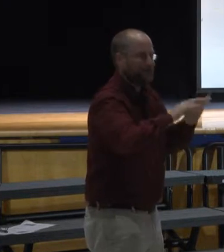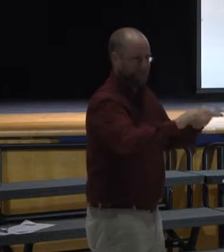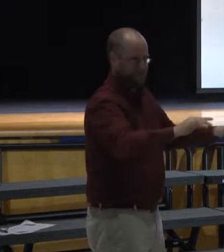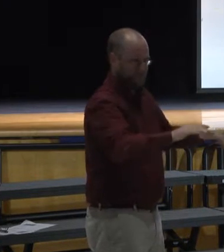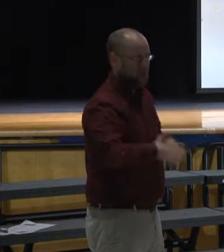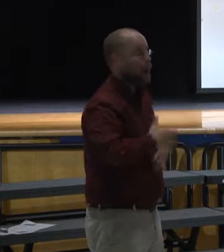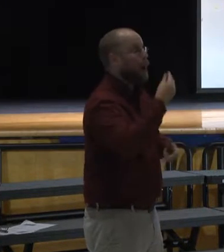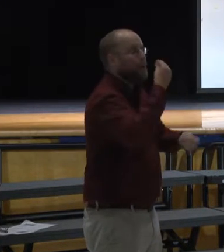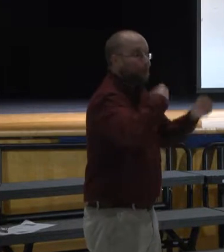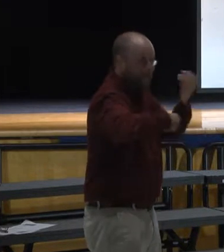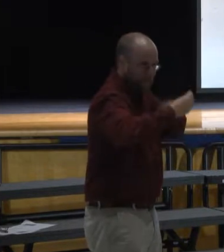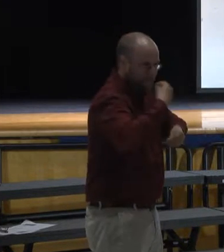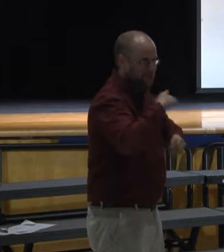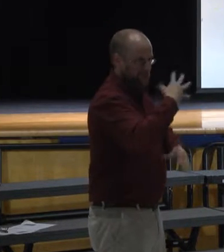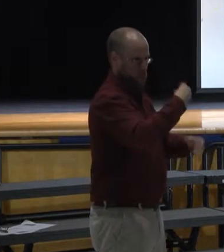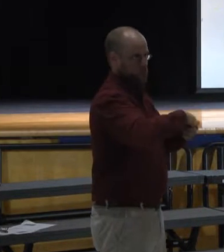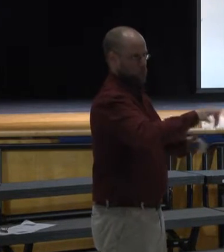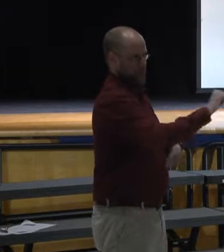meal plan.